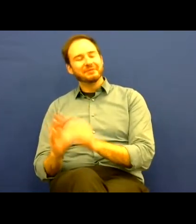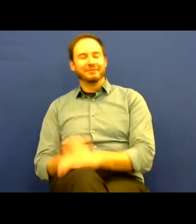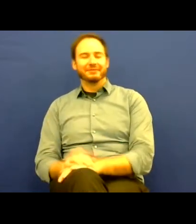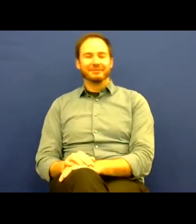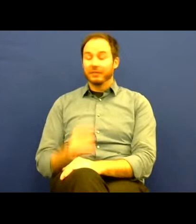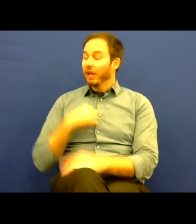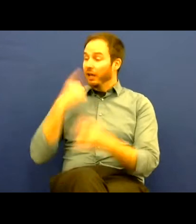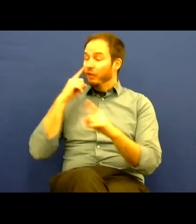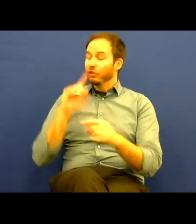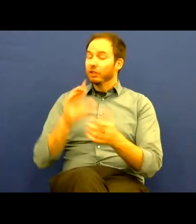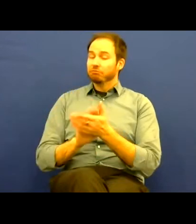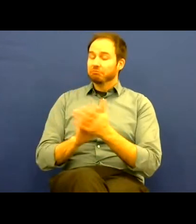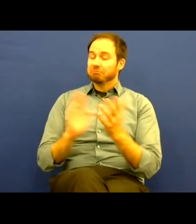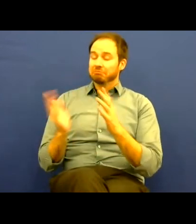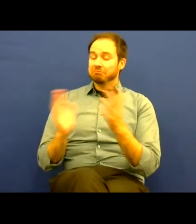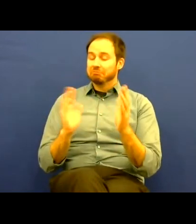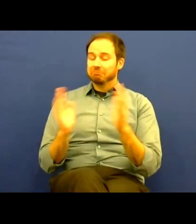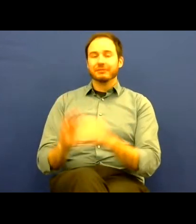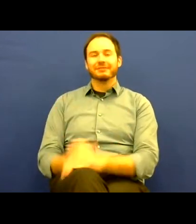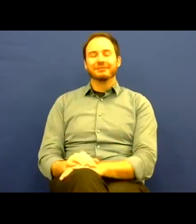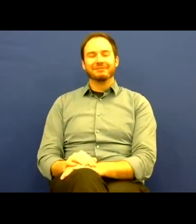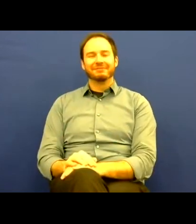I agree.